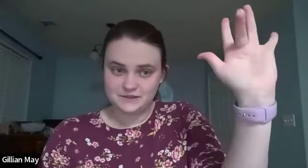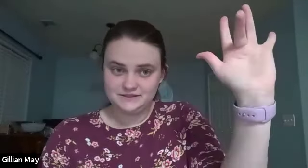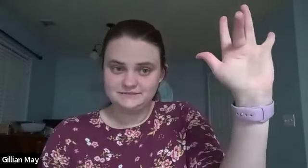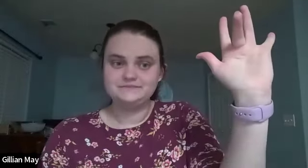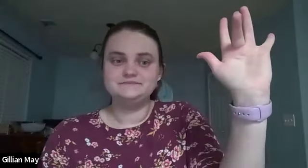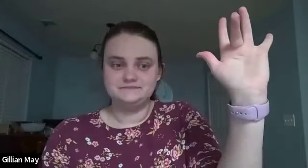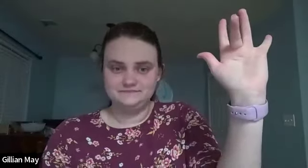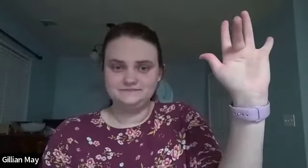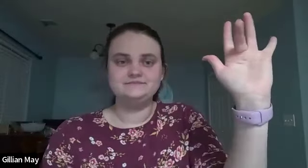smart.